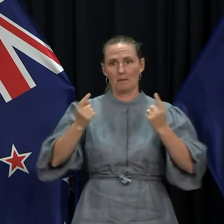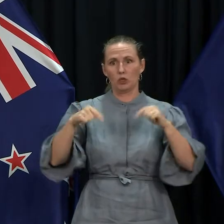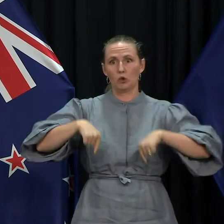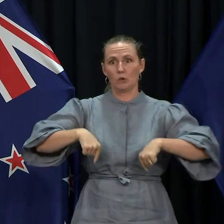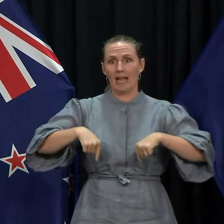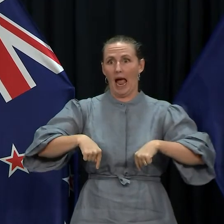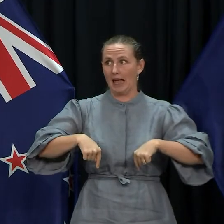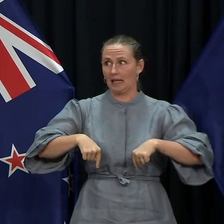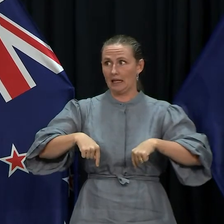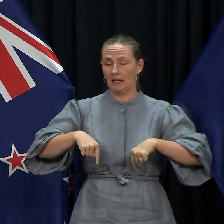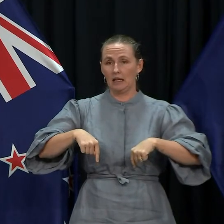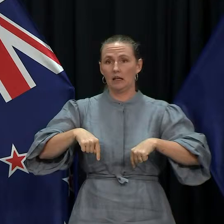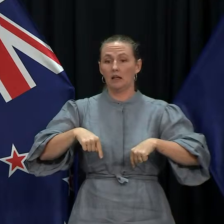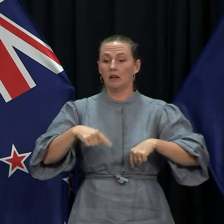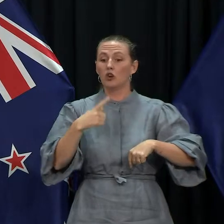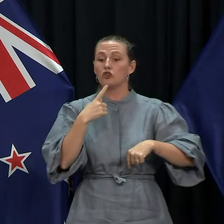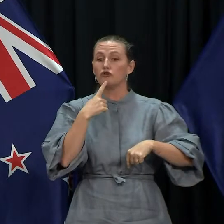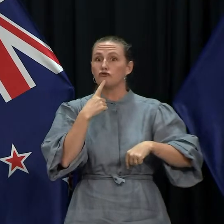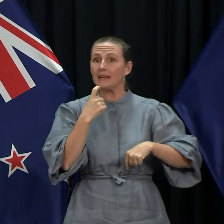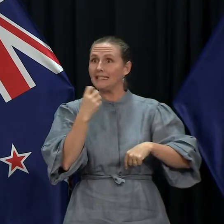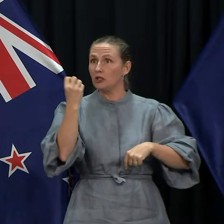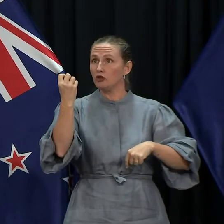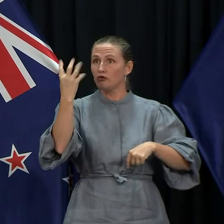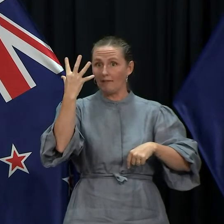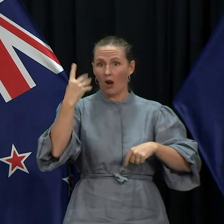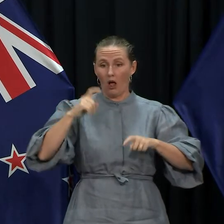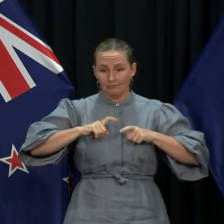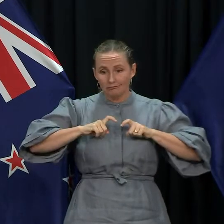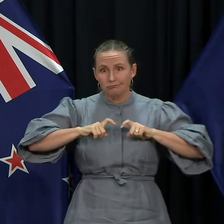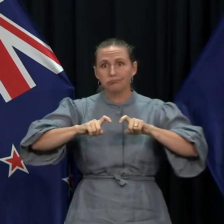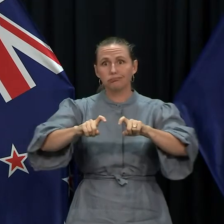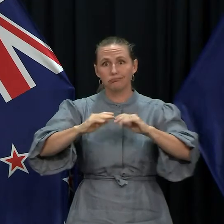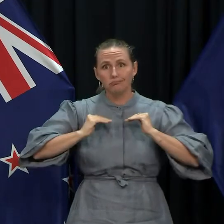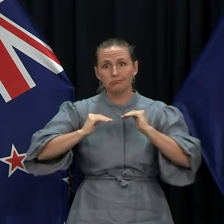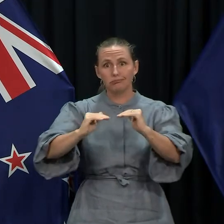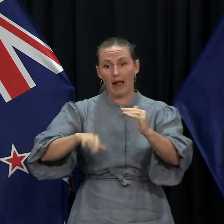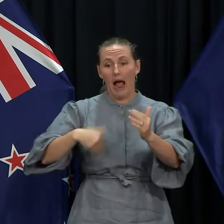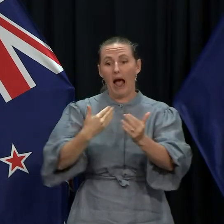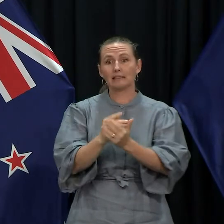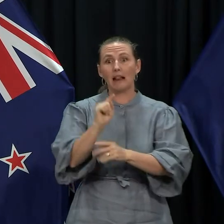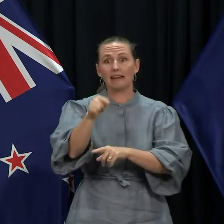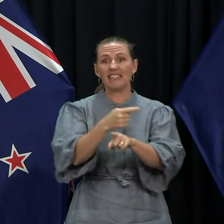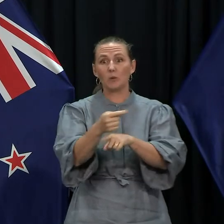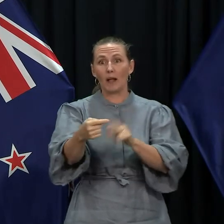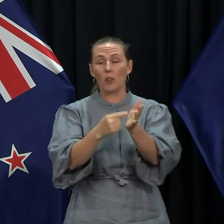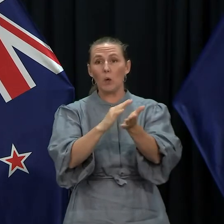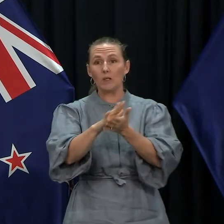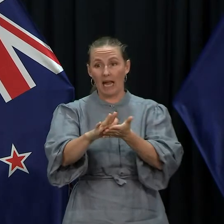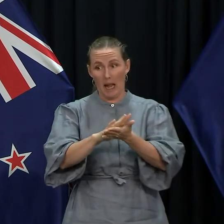till at least next Thursday, extending the COVID support payment?